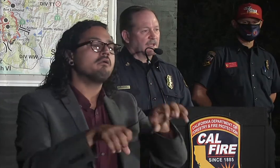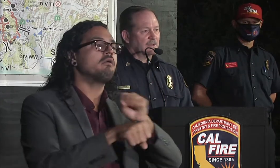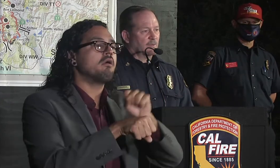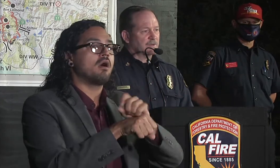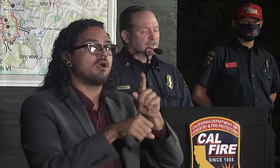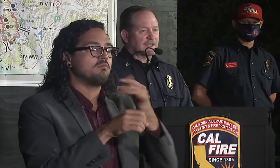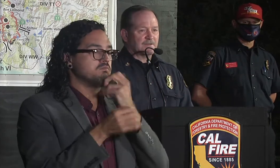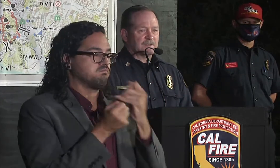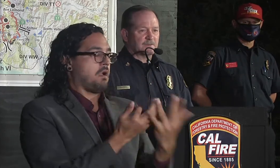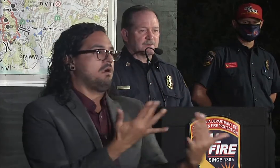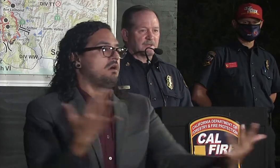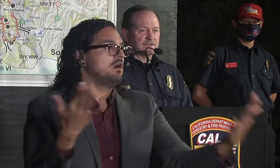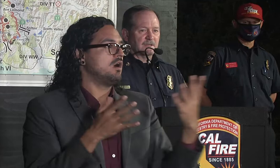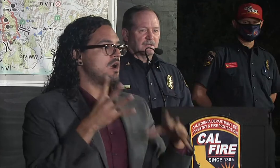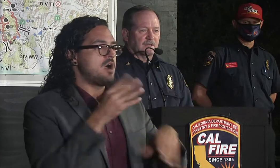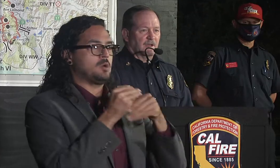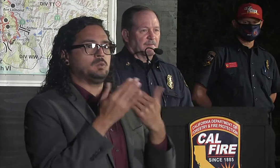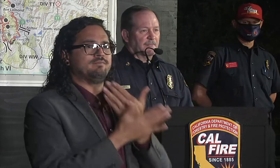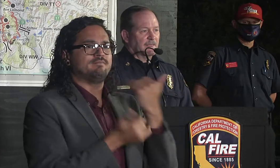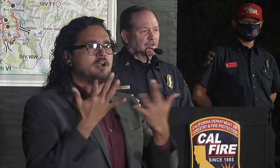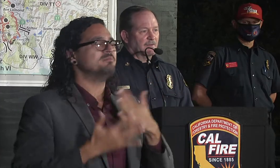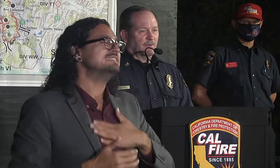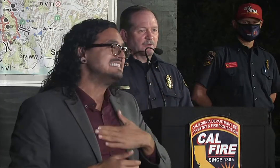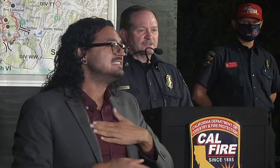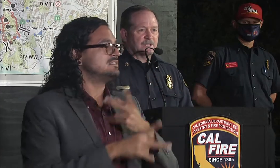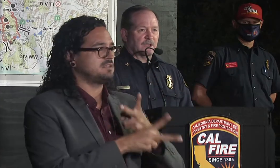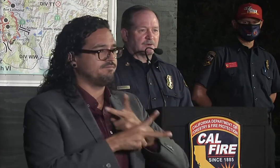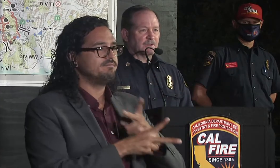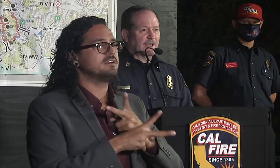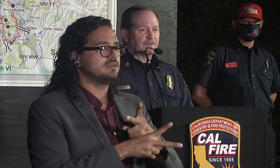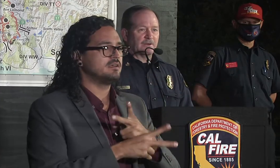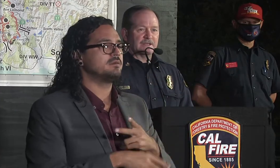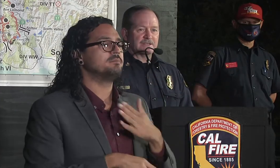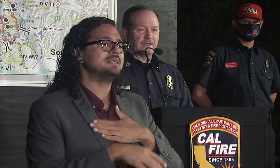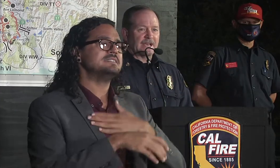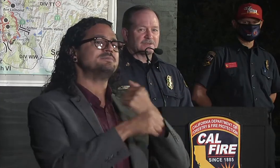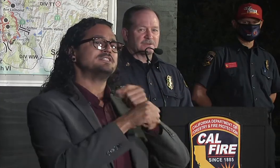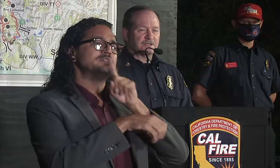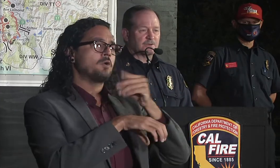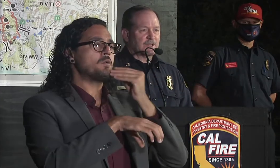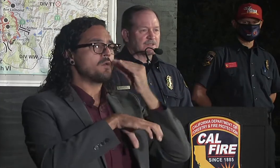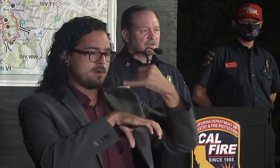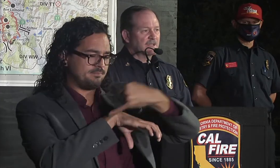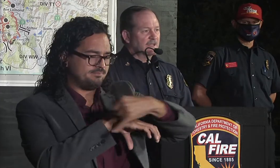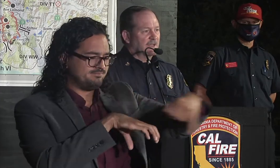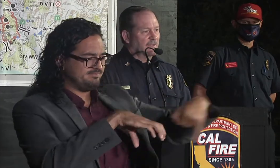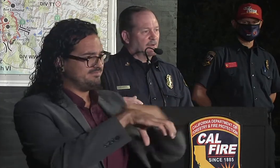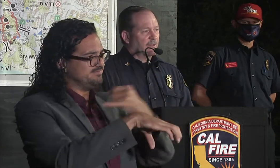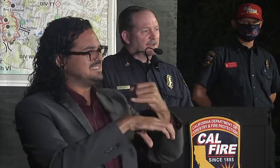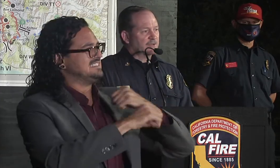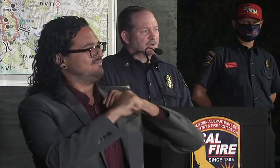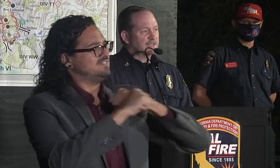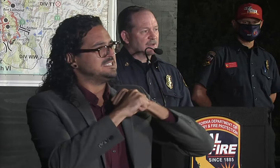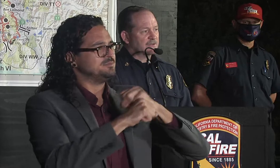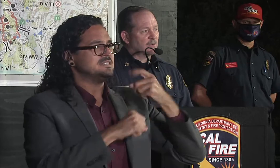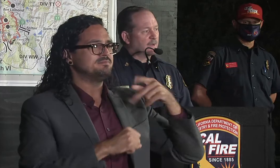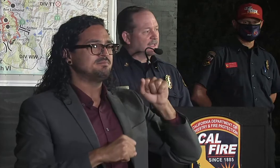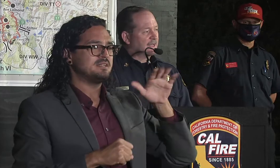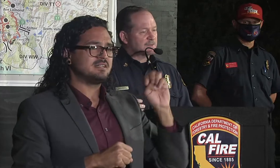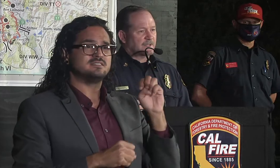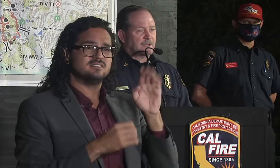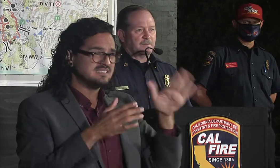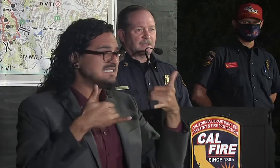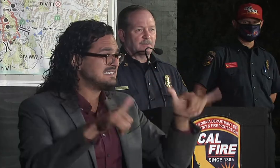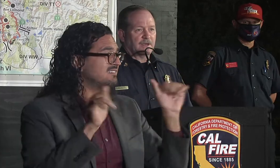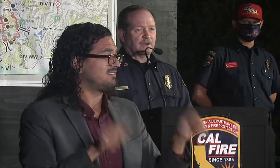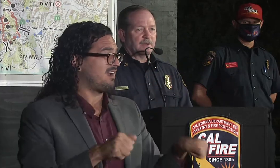working towards that defensible space. For those that are still out there, it is still a hazardous situation. There are a lot of trees that are still weakened